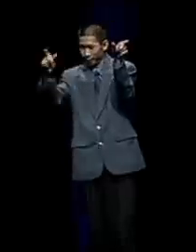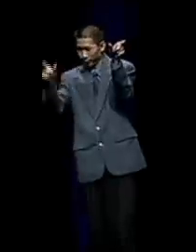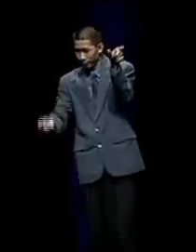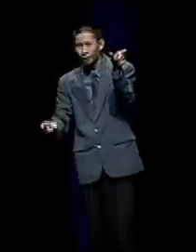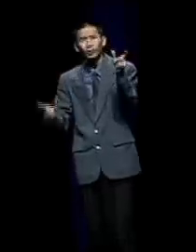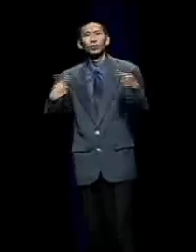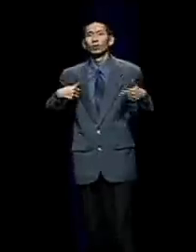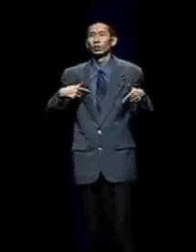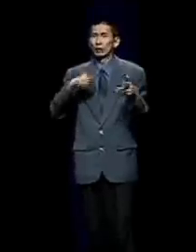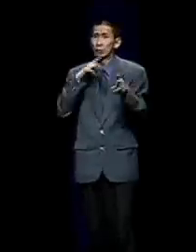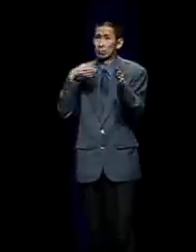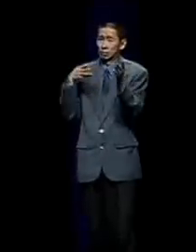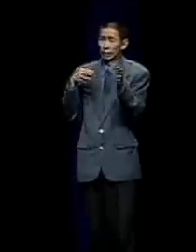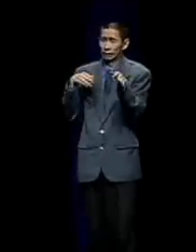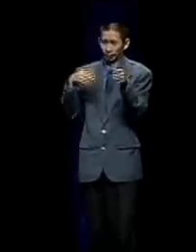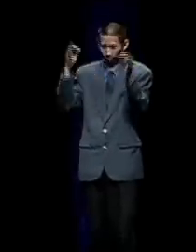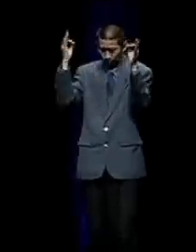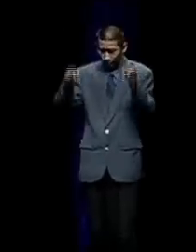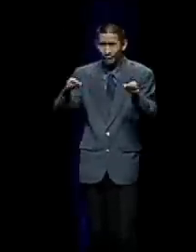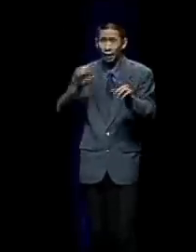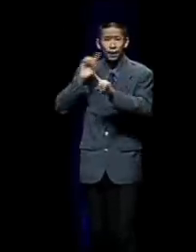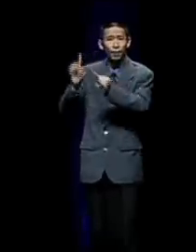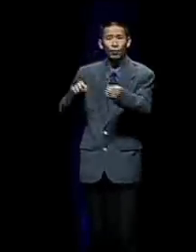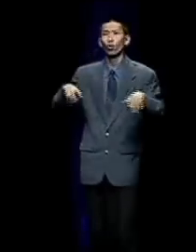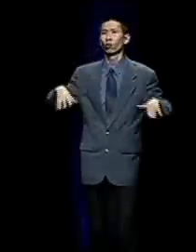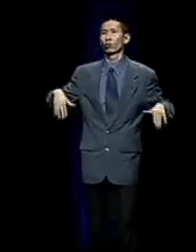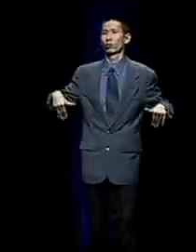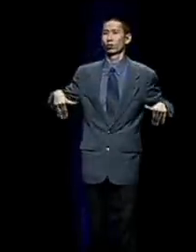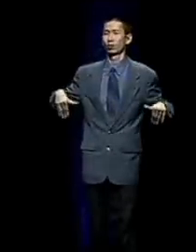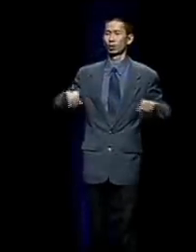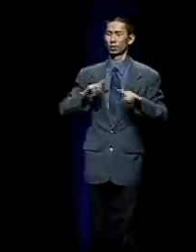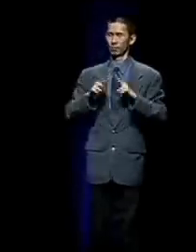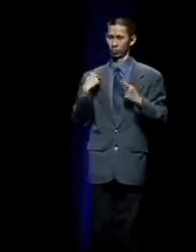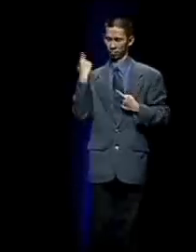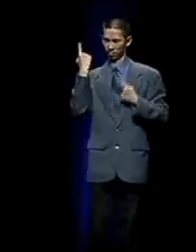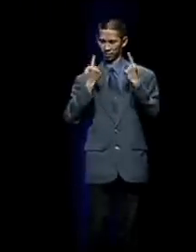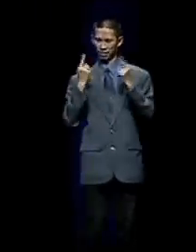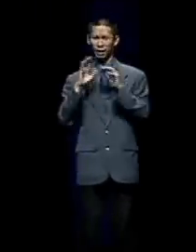how can you address it in a non-political fashion? How?